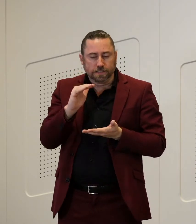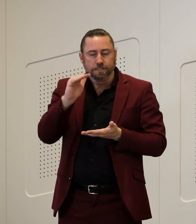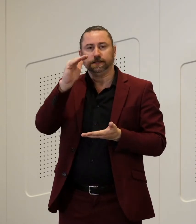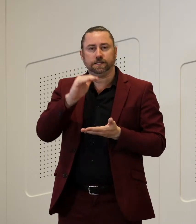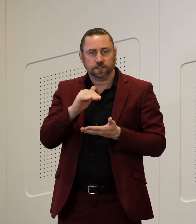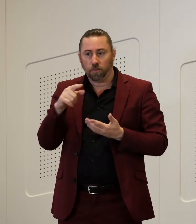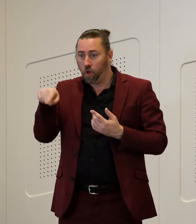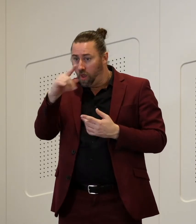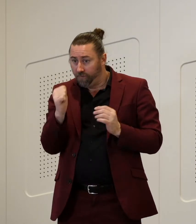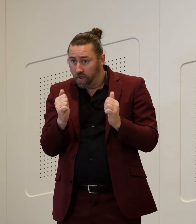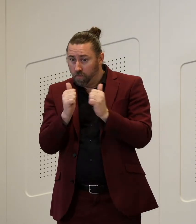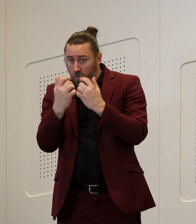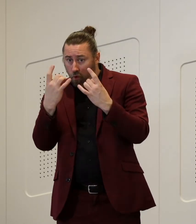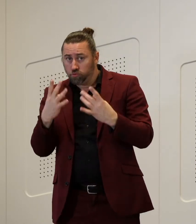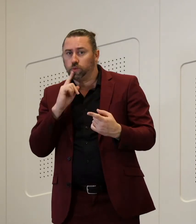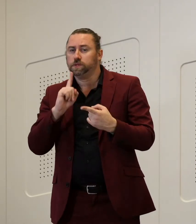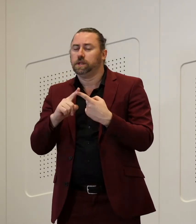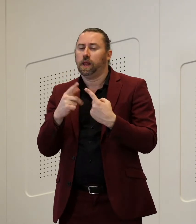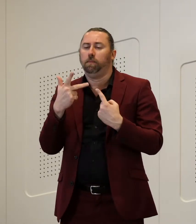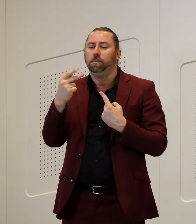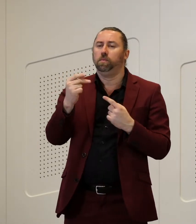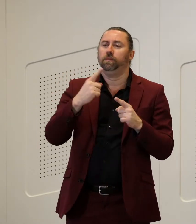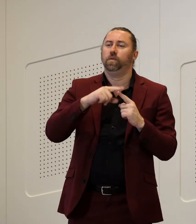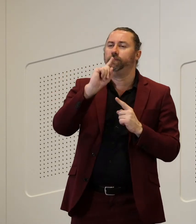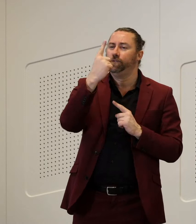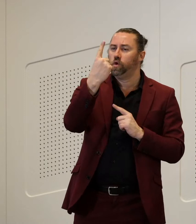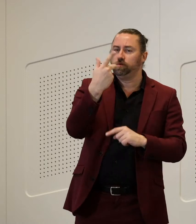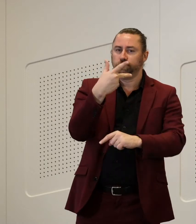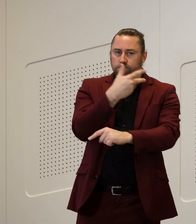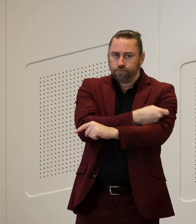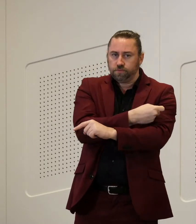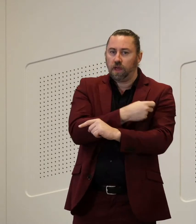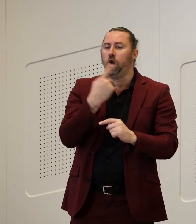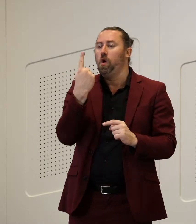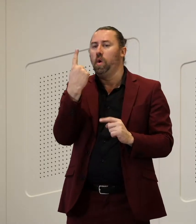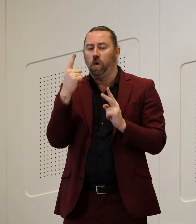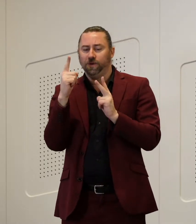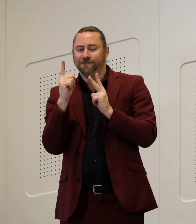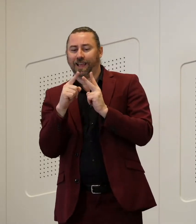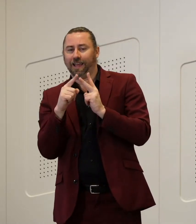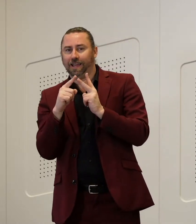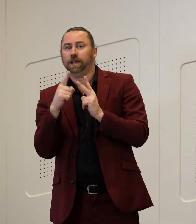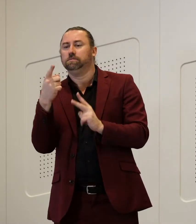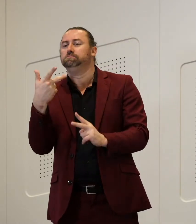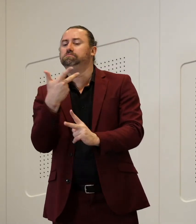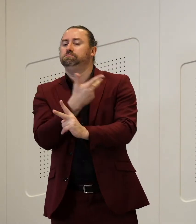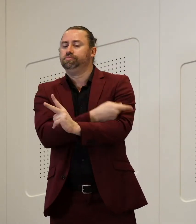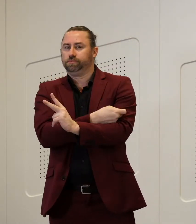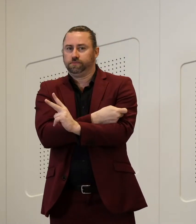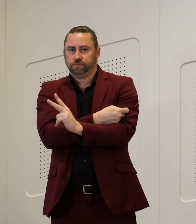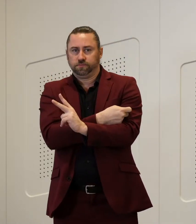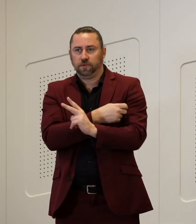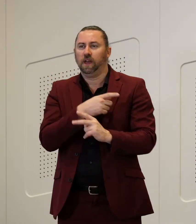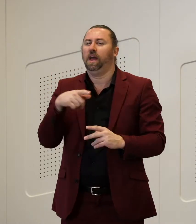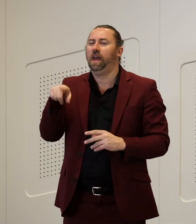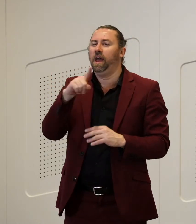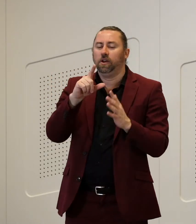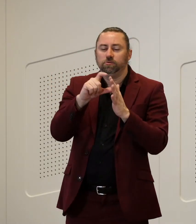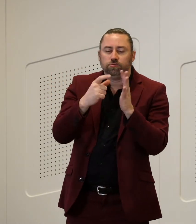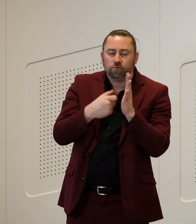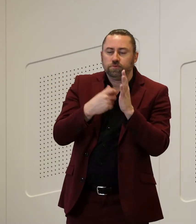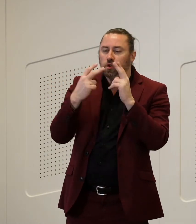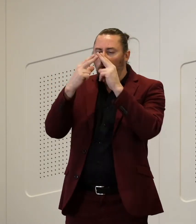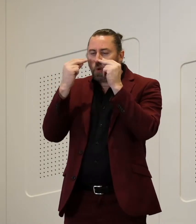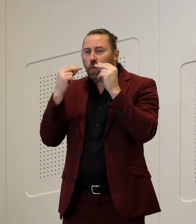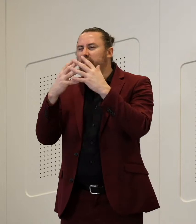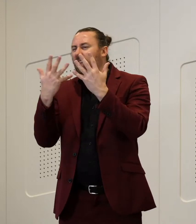already have in the system for first doses, and of course anyone who's due for their second dose and those frontline workers. I've